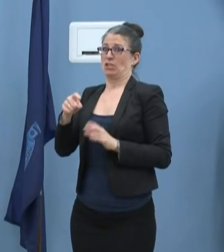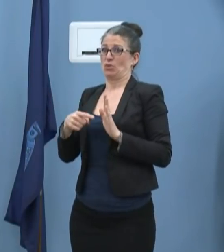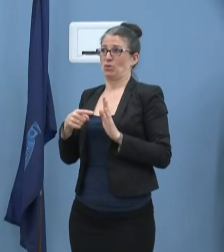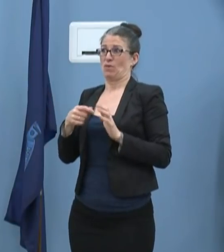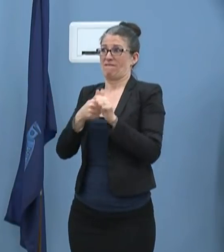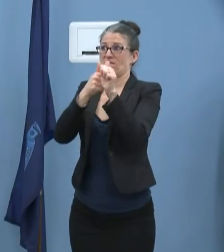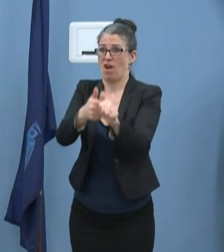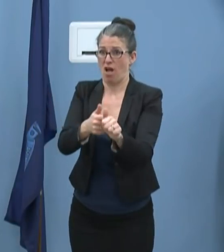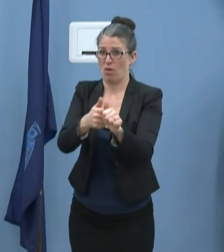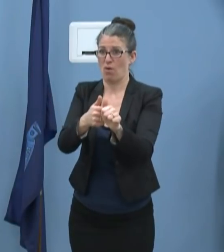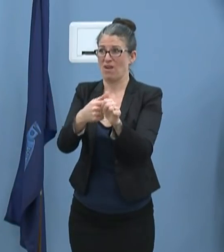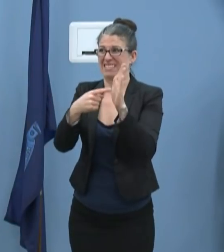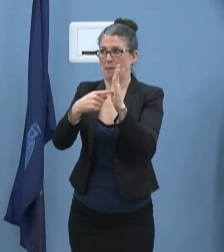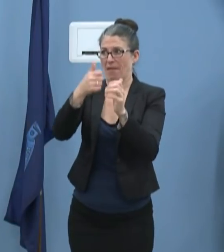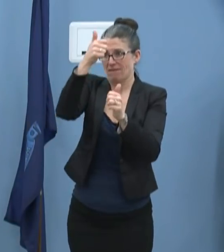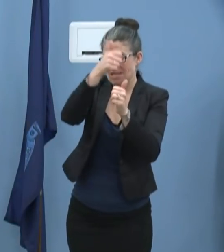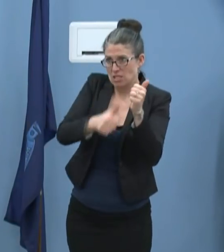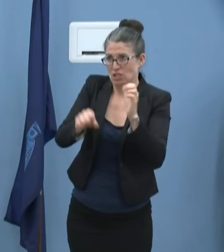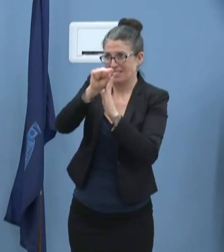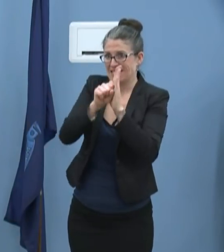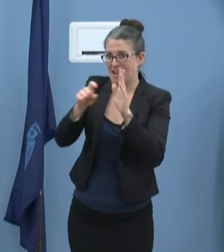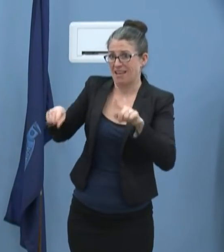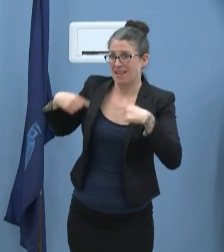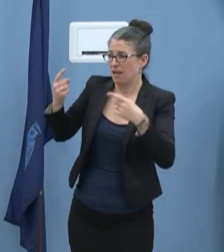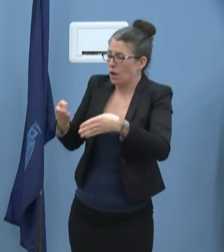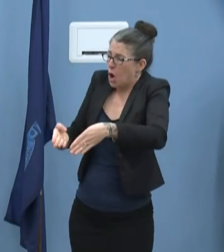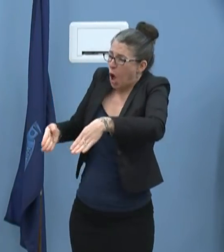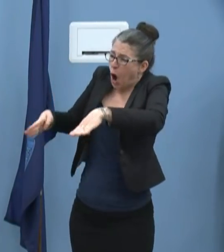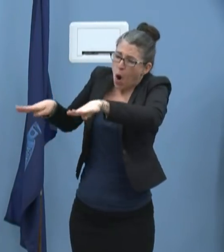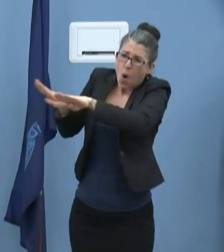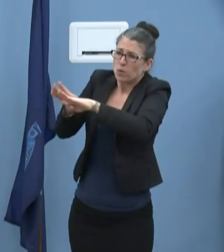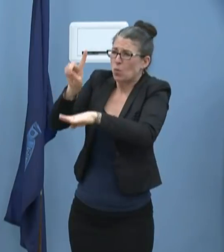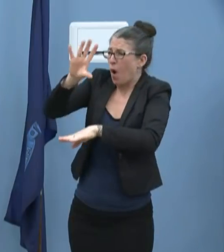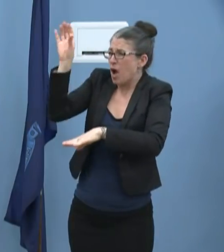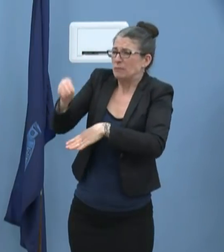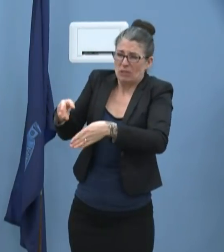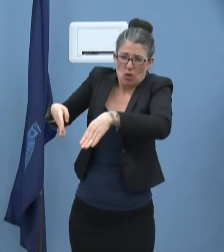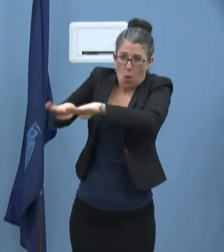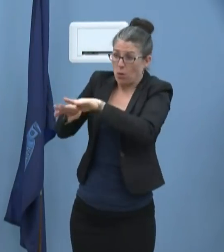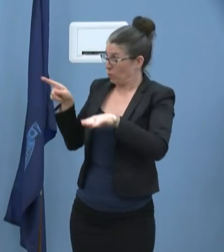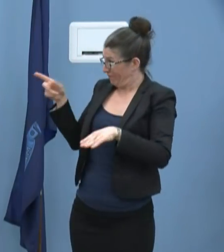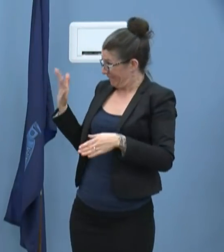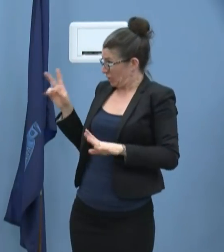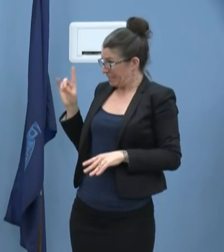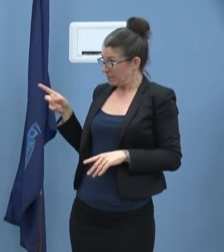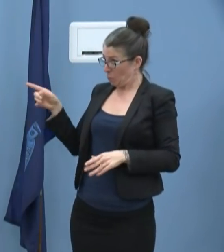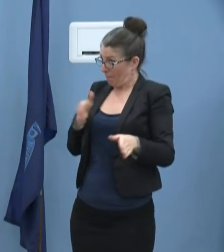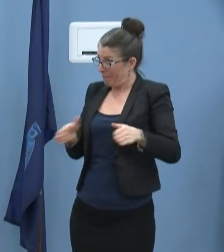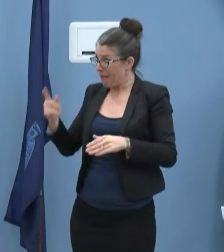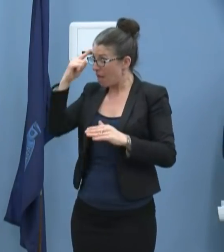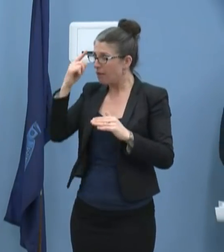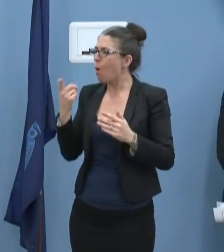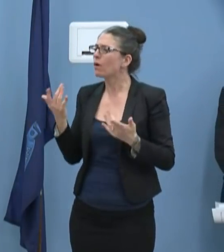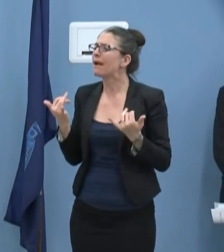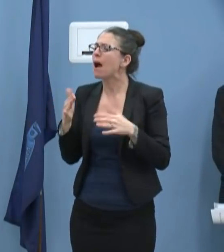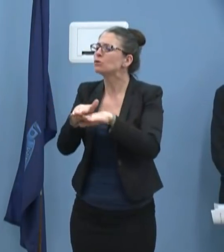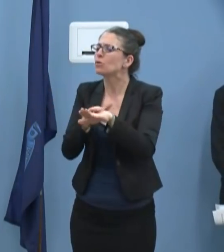everything down if possible they can, have you talked about is there a threshold at which you take tougher action?